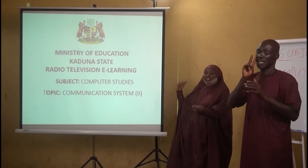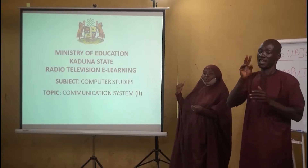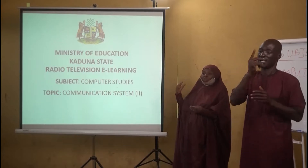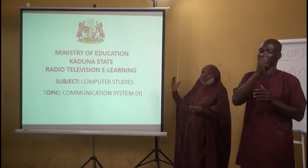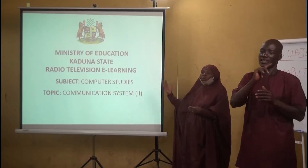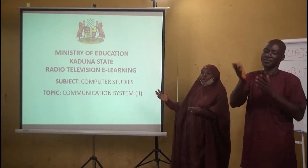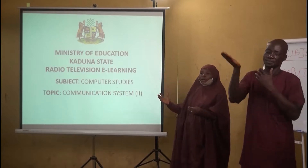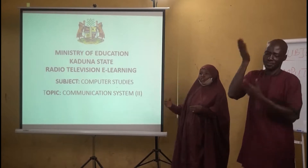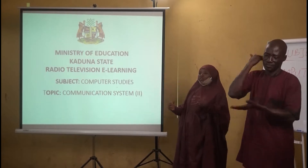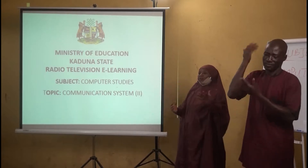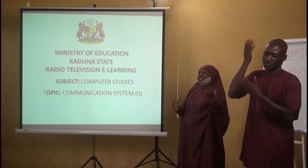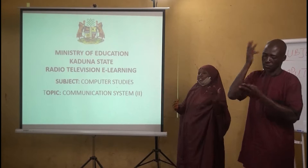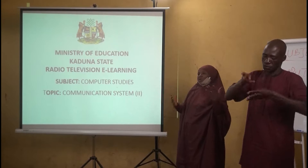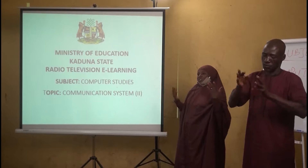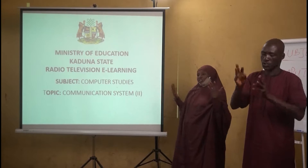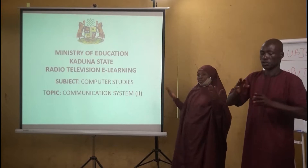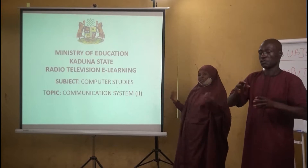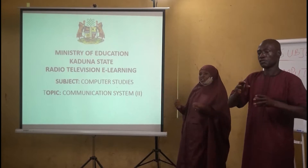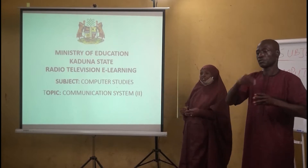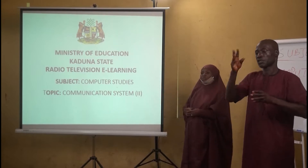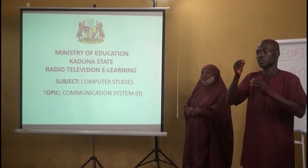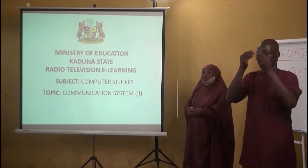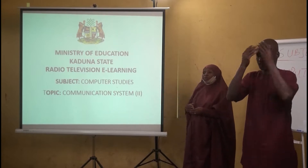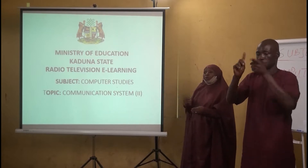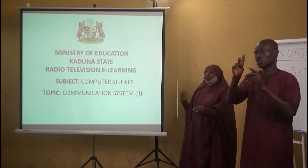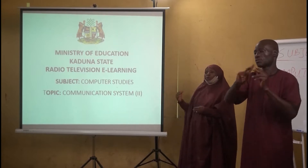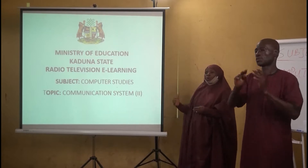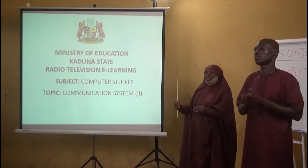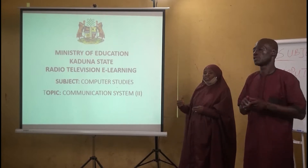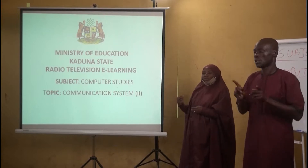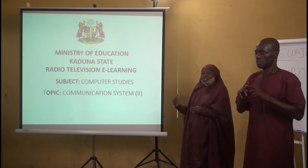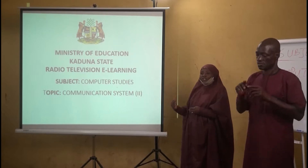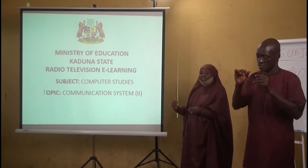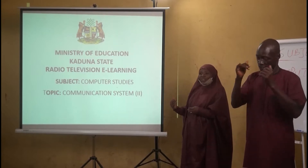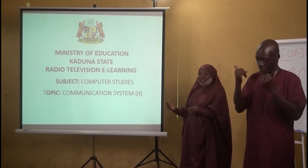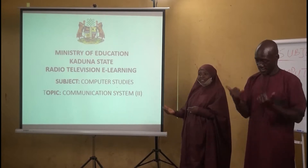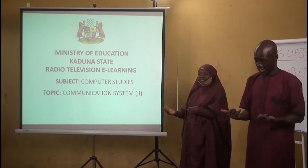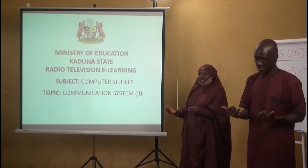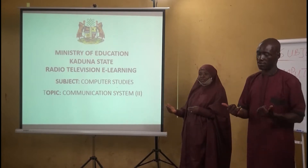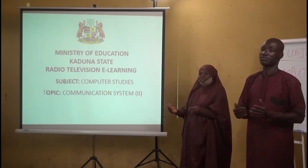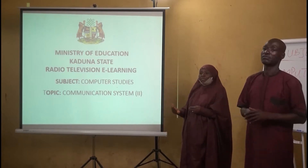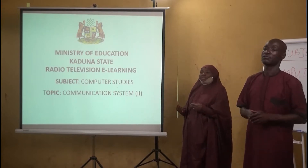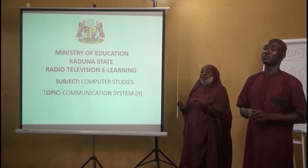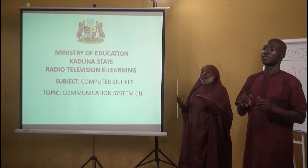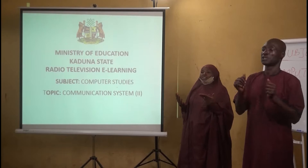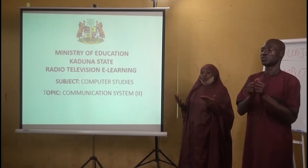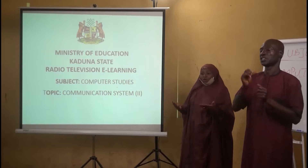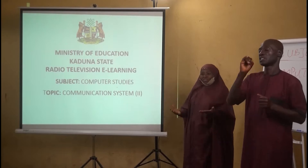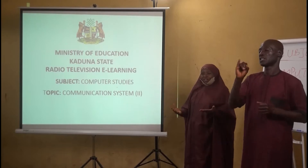what? Ways of passing out information. But with the invention of the ICT, because the world now